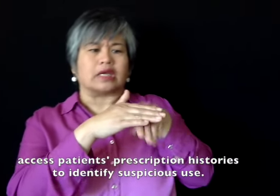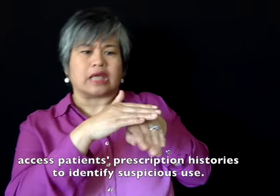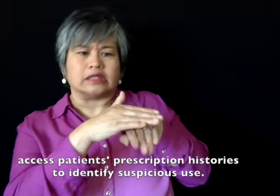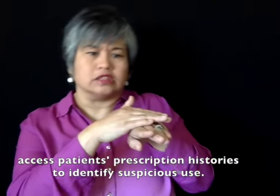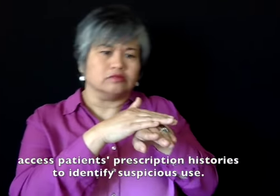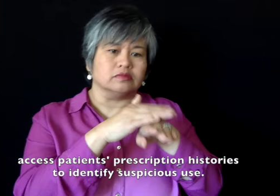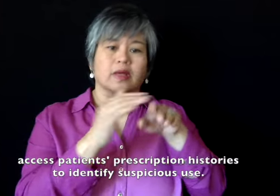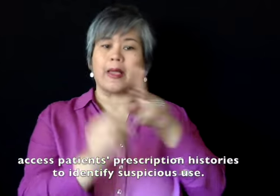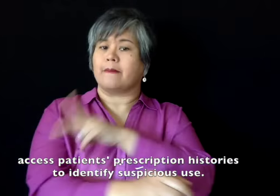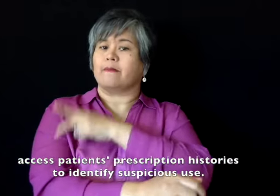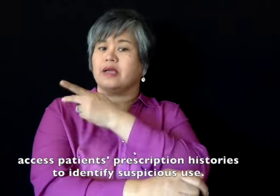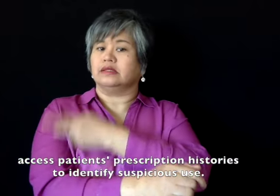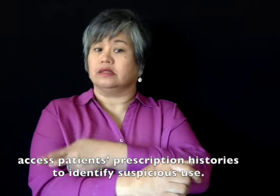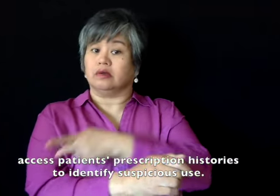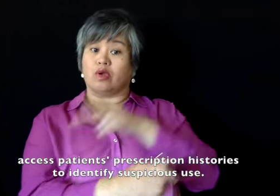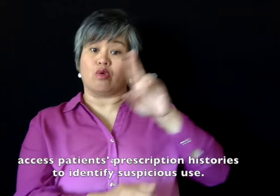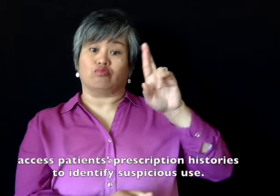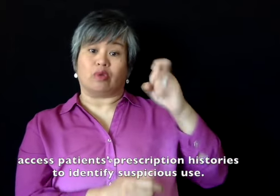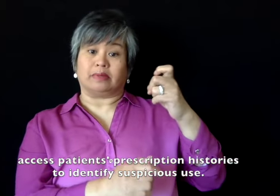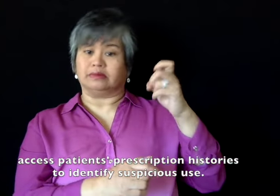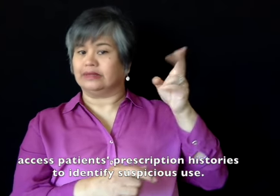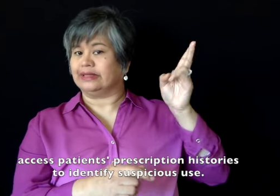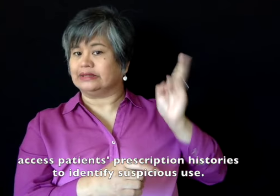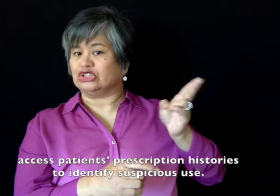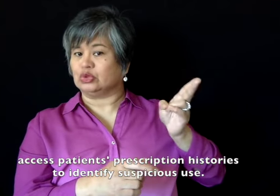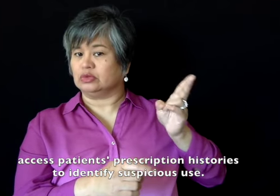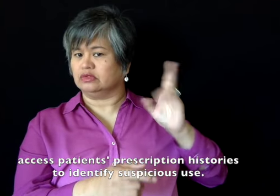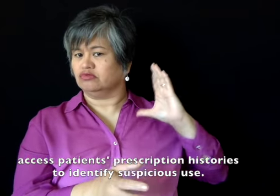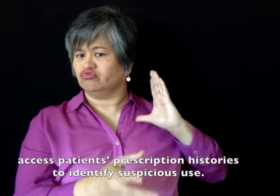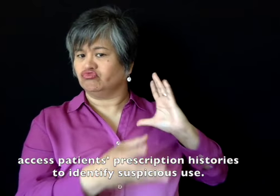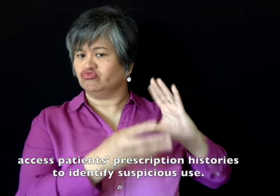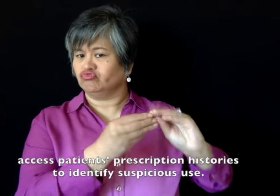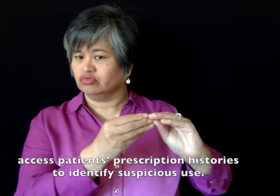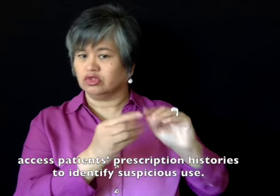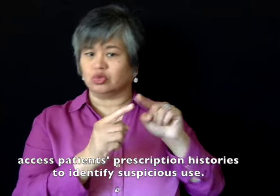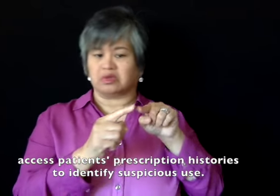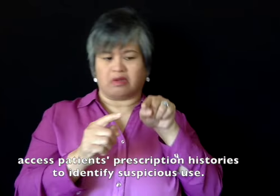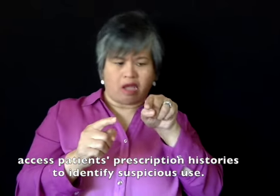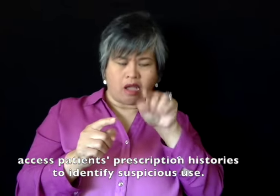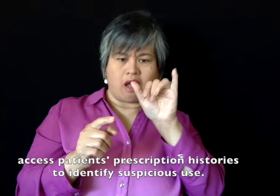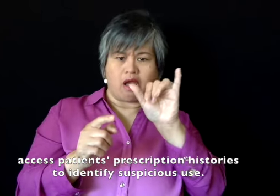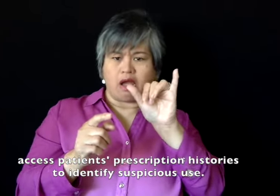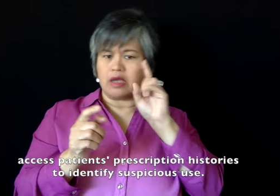to access the patient's prescription histories to identify suspicious use.